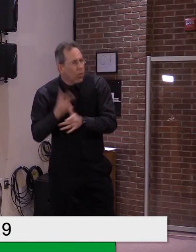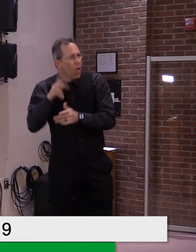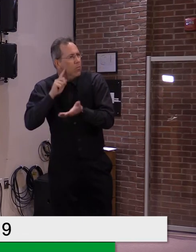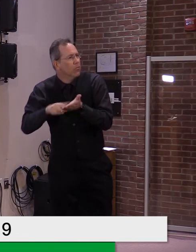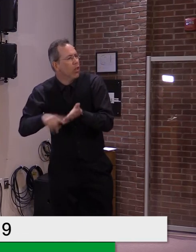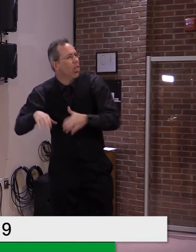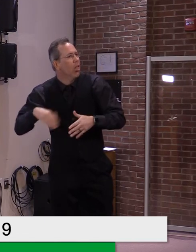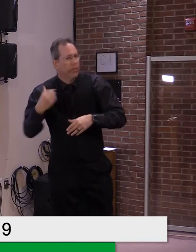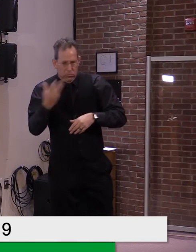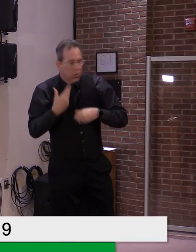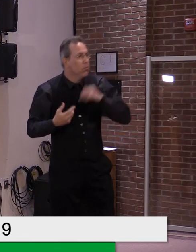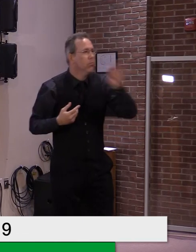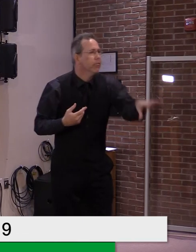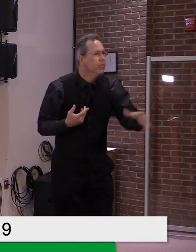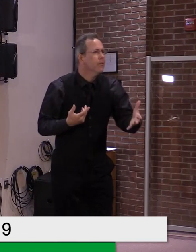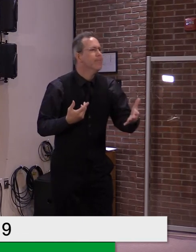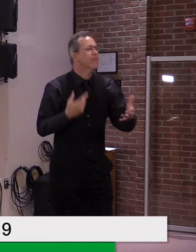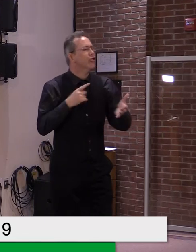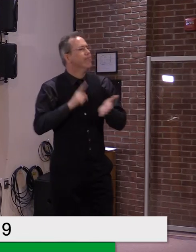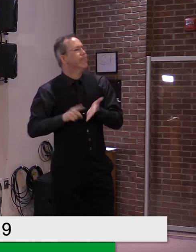a problem with